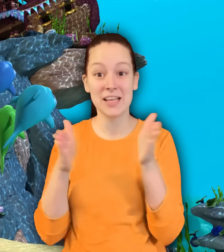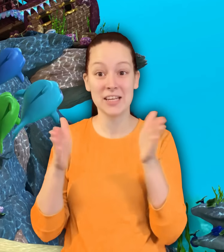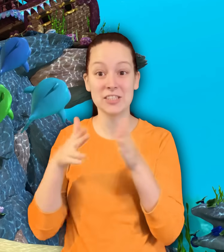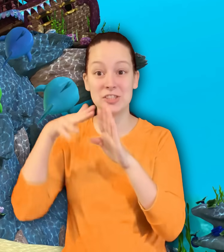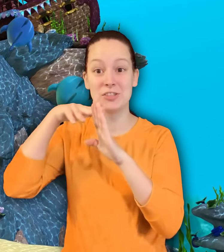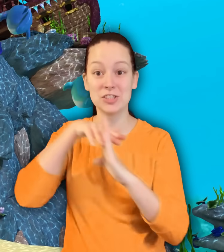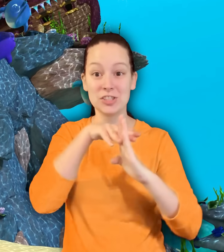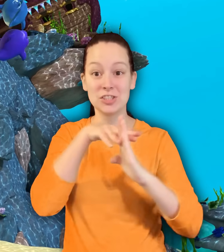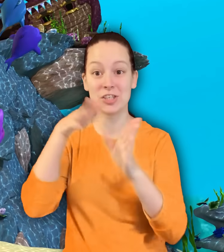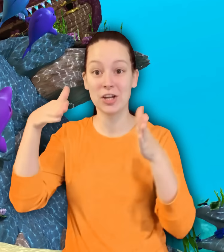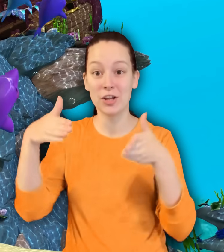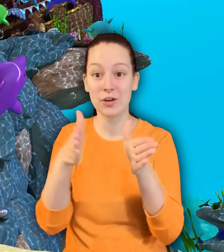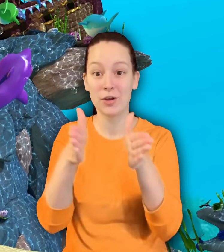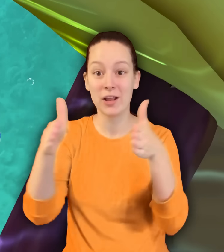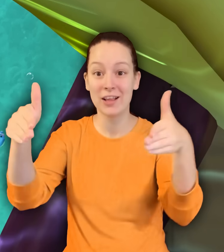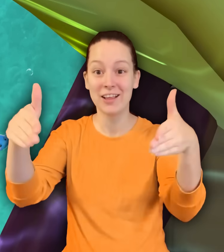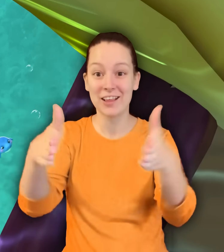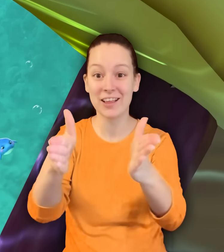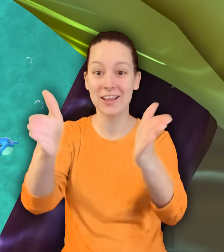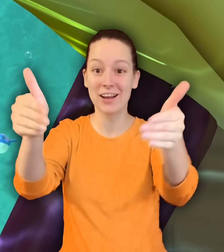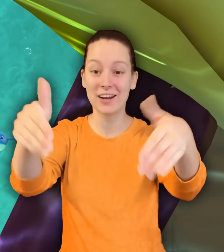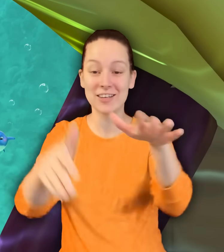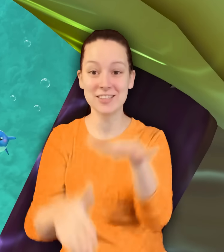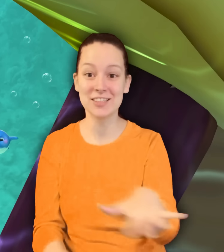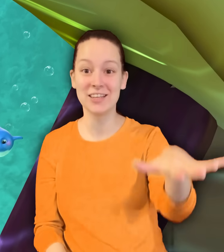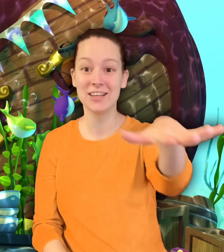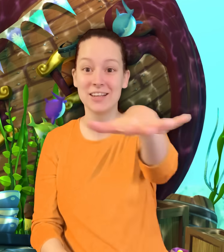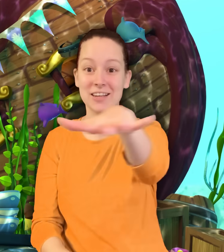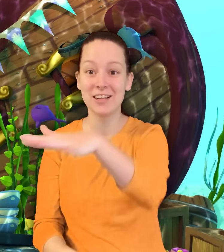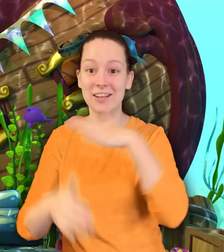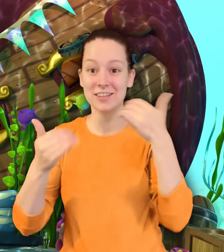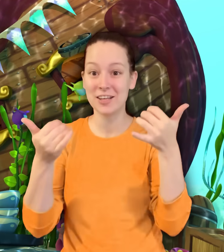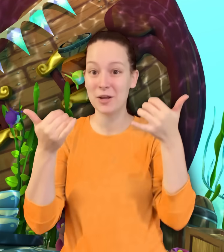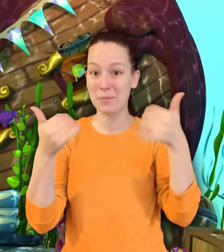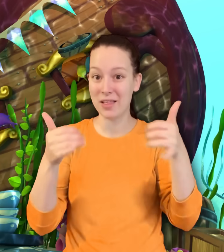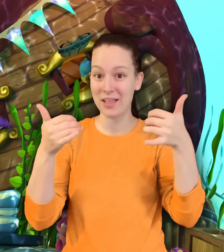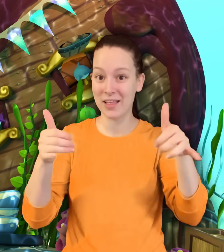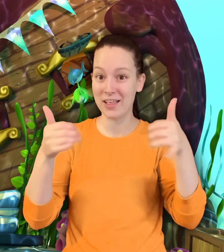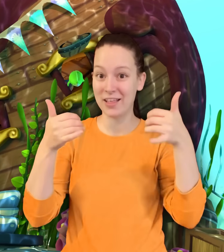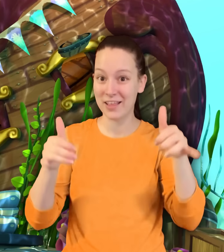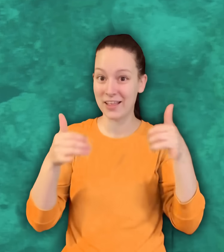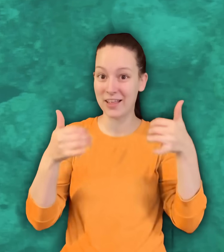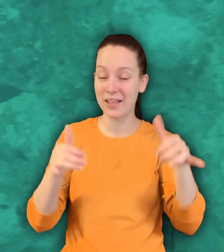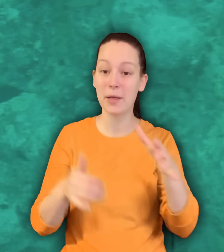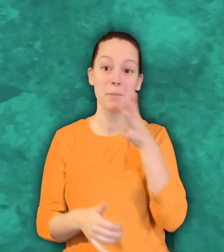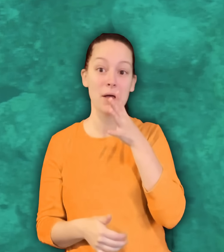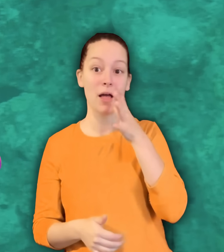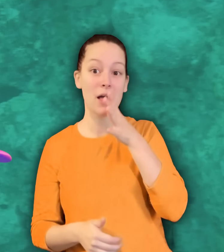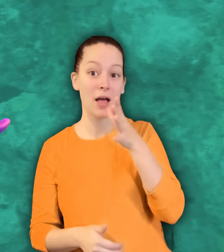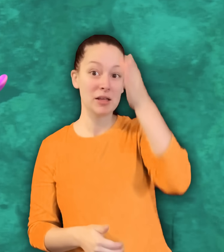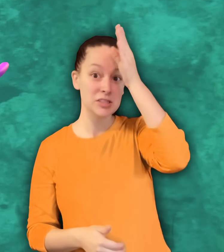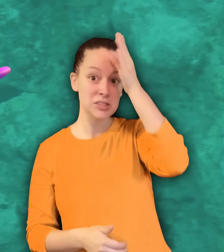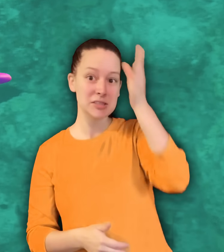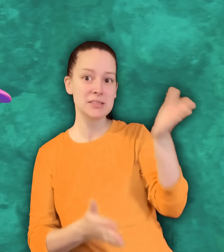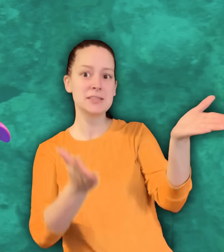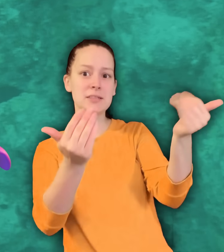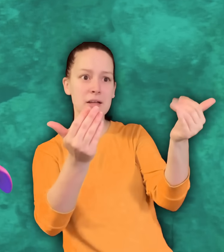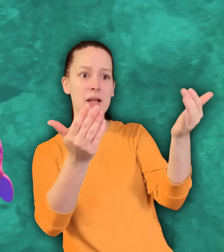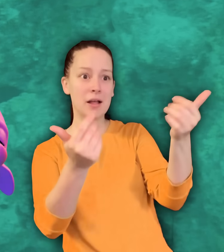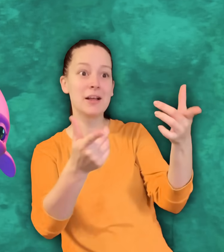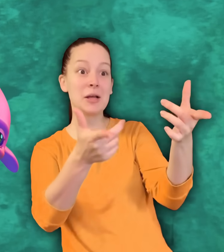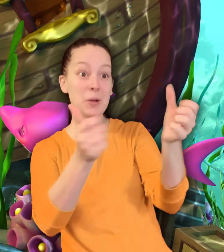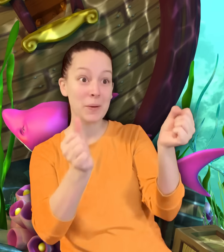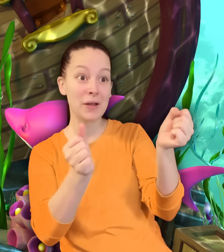Five Little Sharks went swimming one day Down in the bay where all the sharks play Mummy Sharks said,